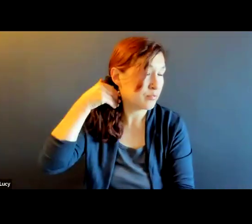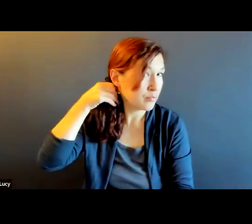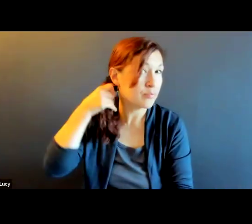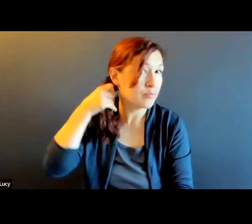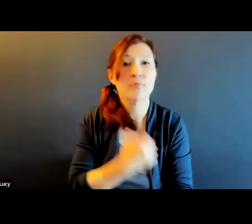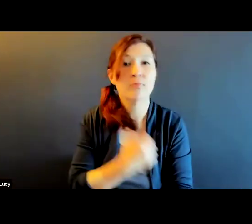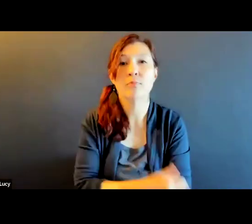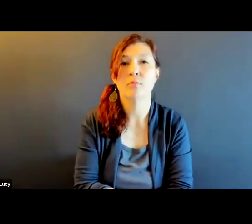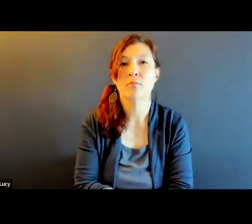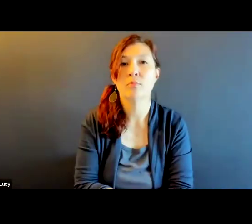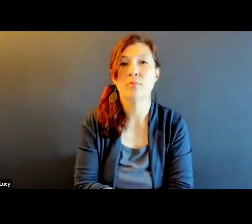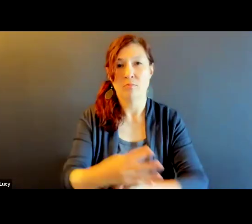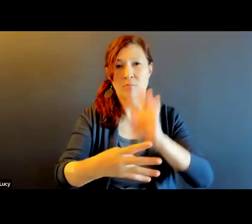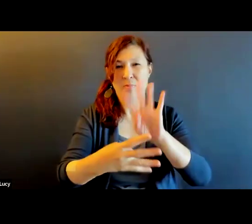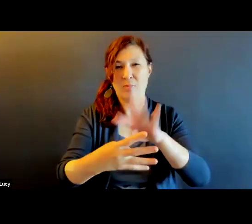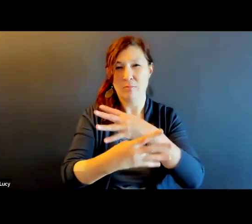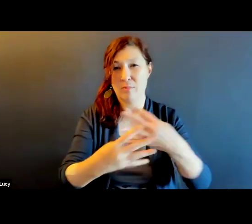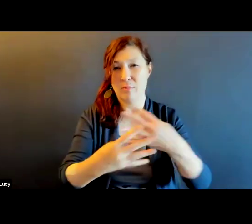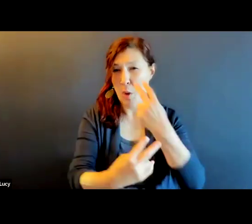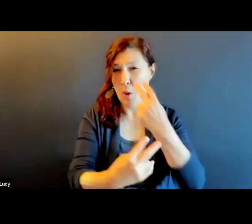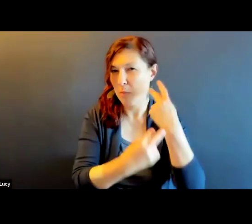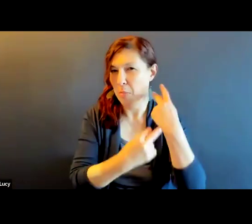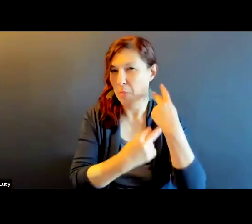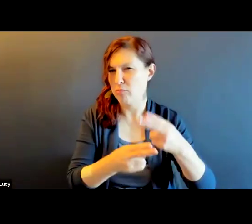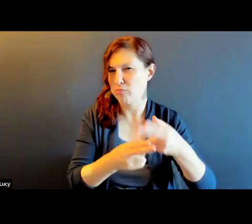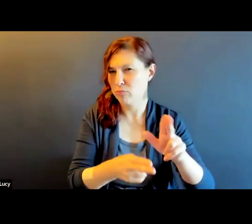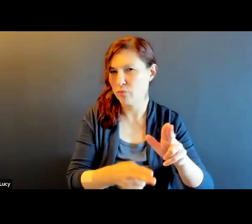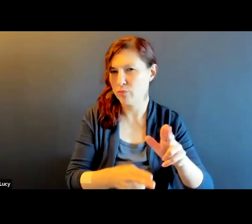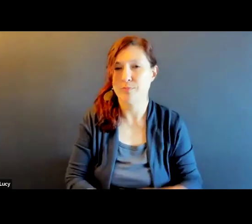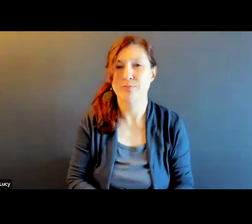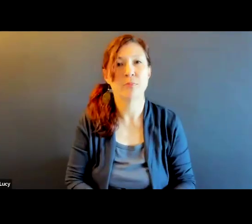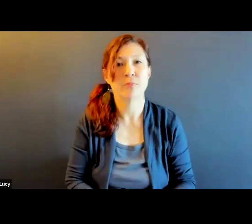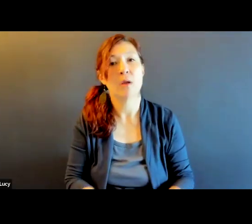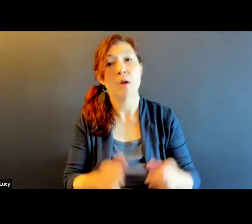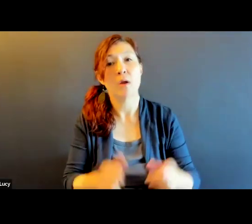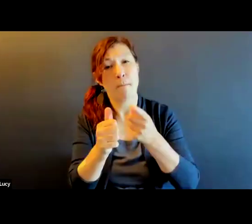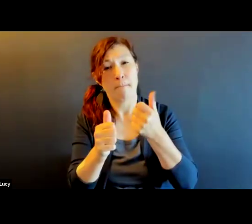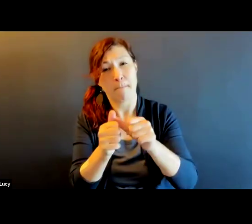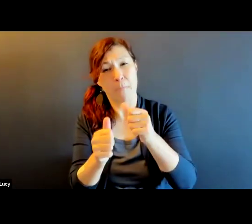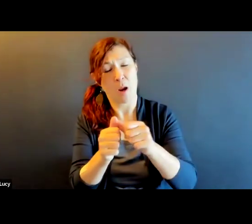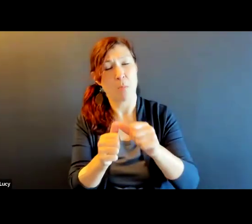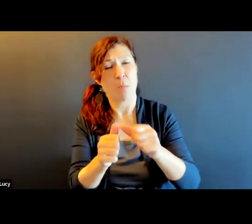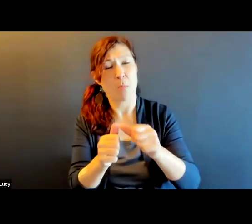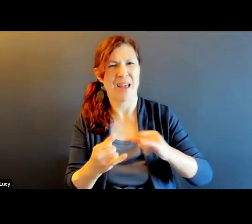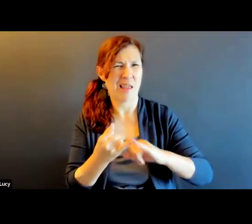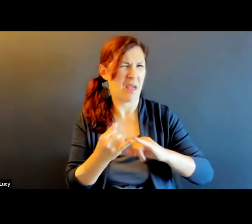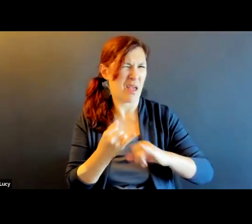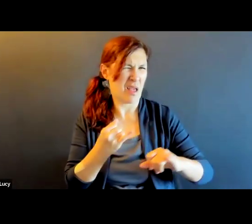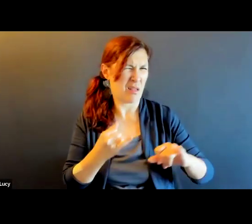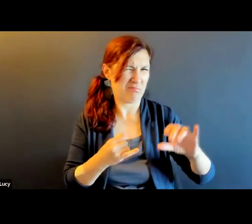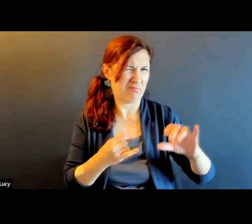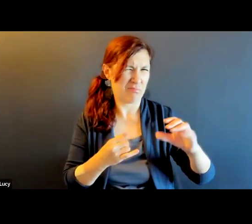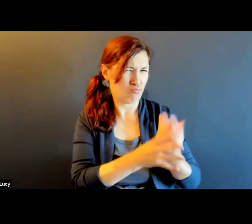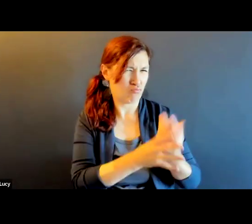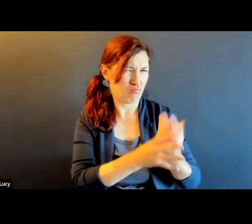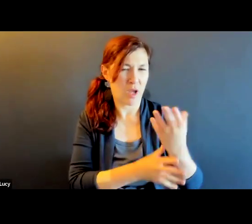I'm going to look at our timeline real quick. As you may remember, we started with a presentation in late spring of the